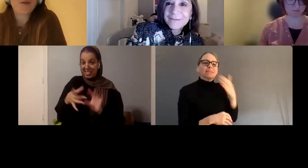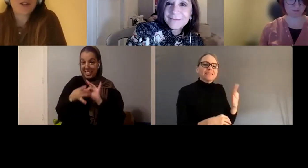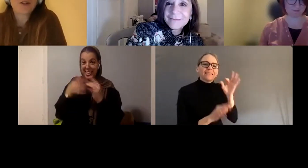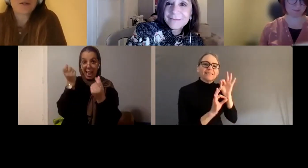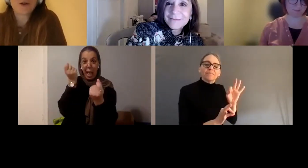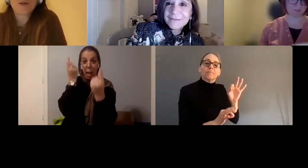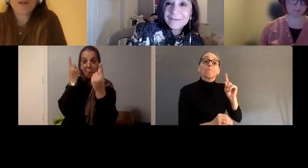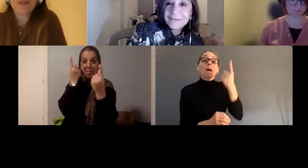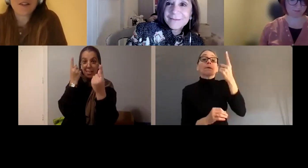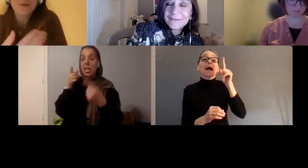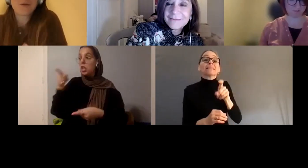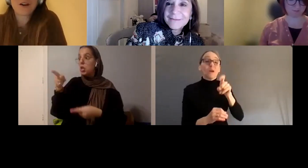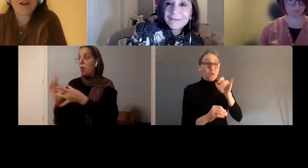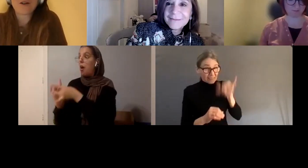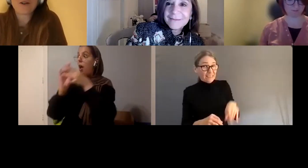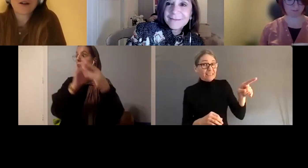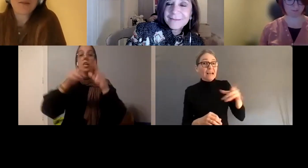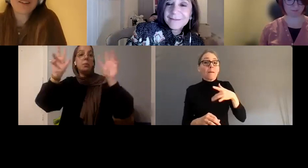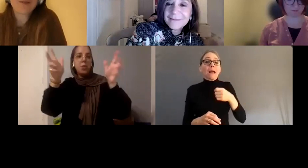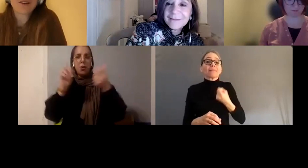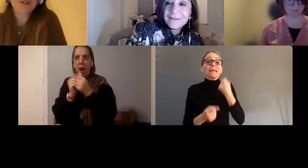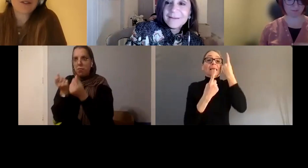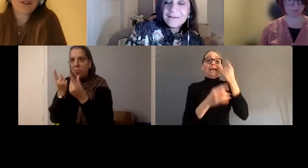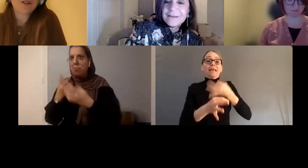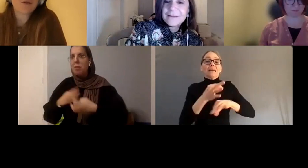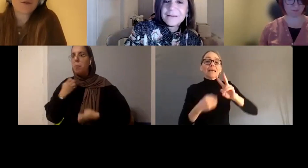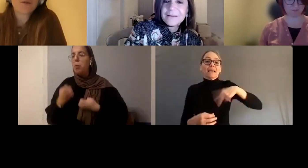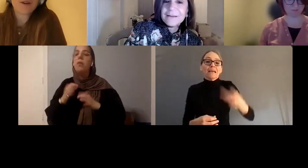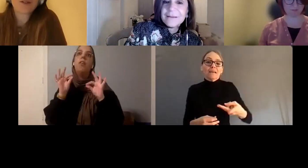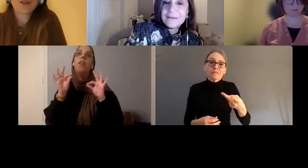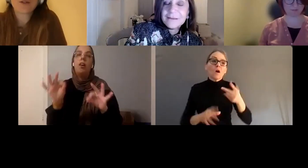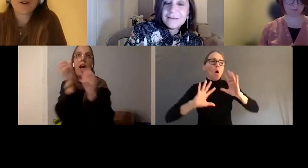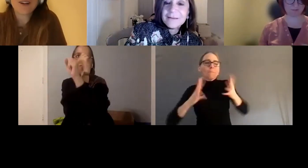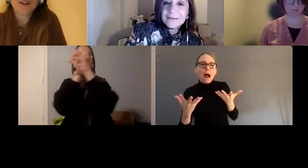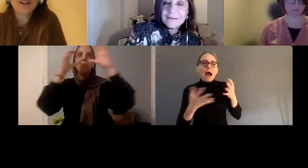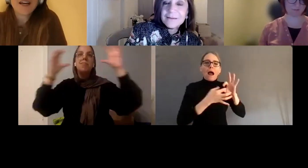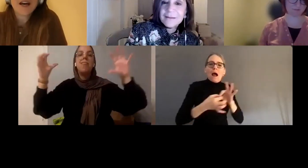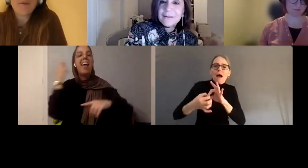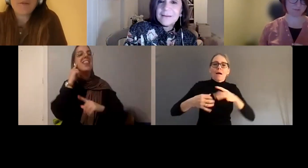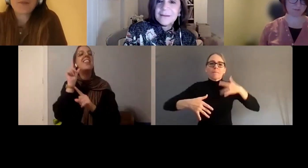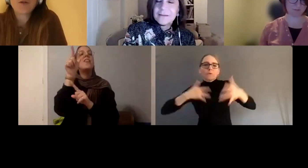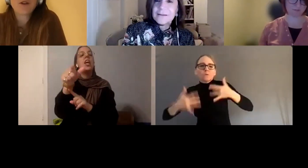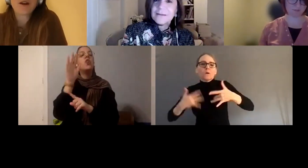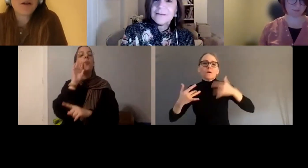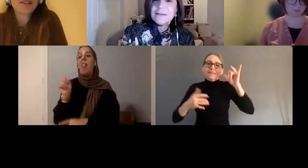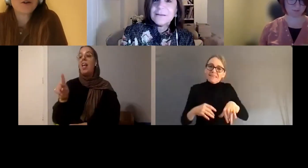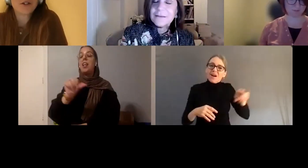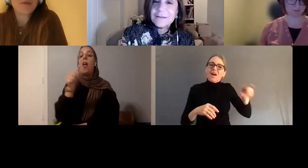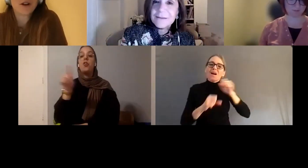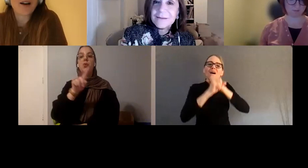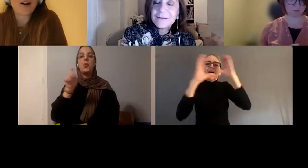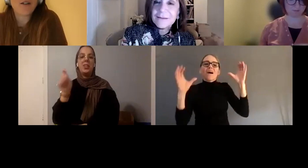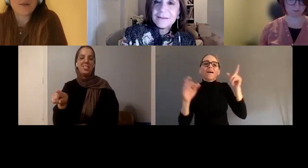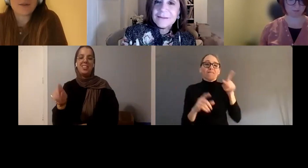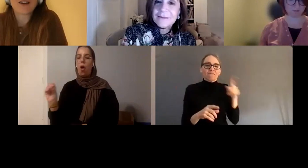the object of the computer, and I think we will also come later back to this with Ola. Don't worry, I won't ask a question